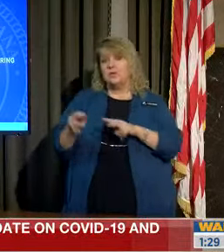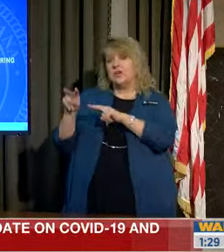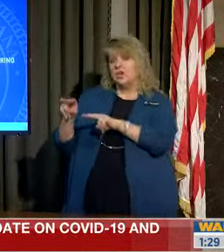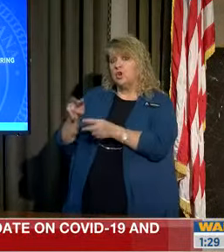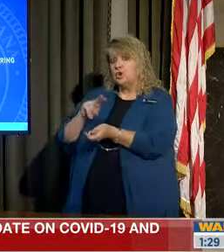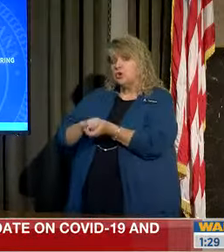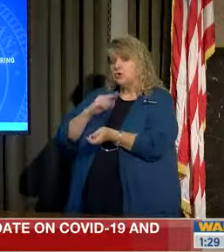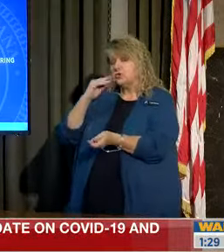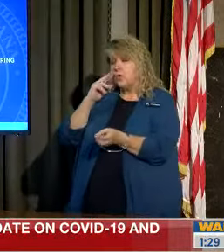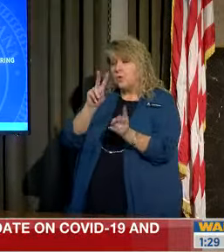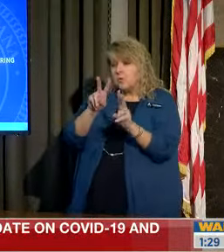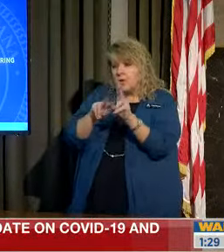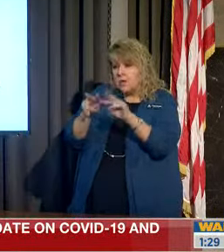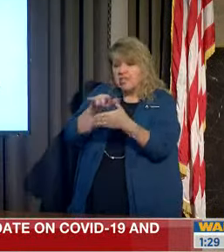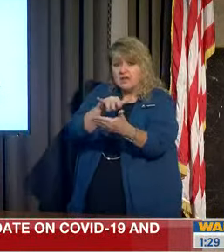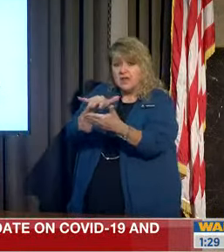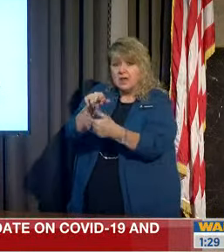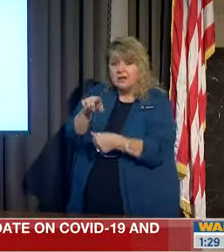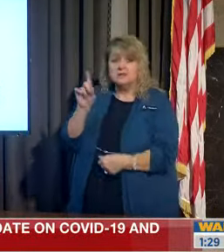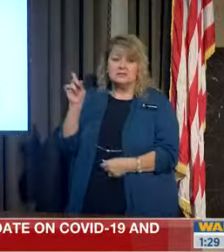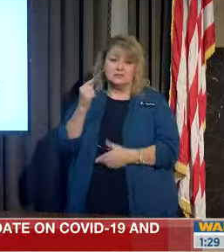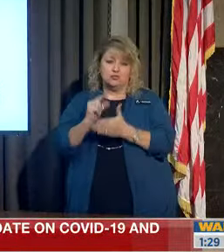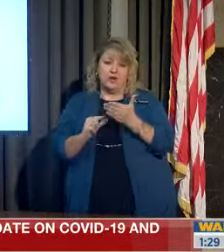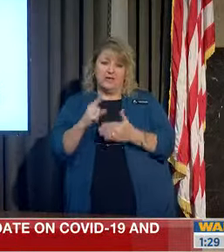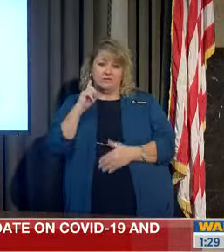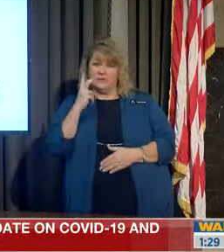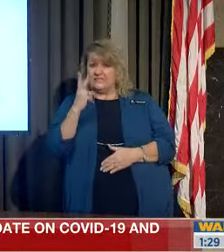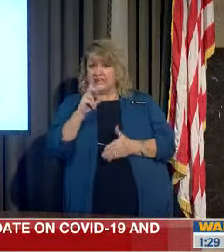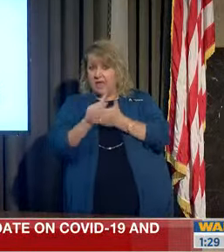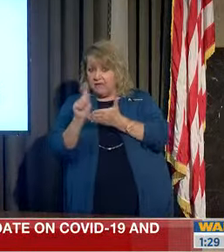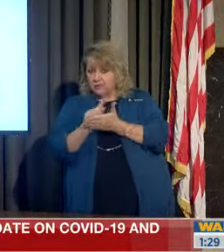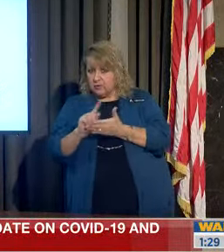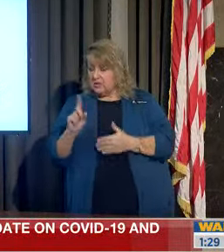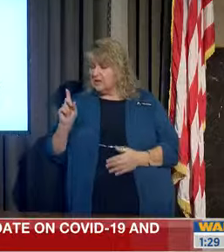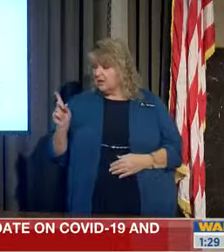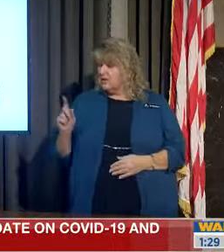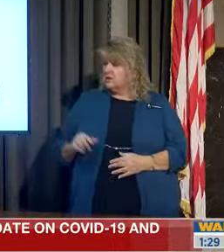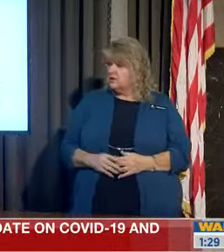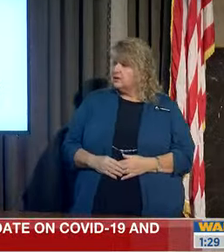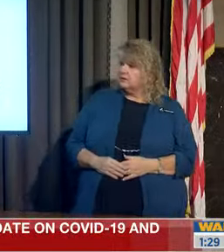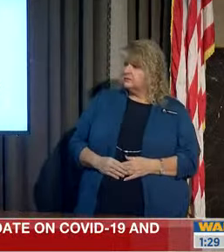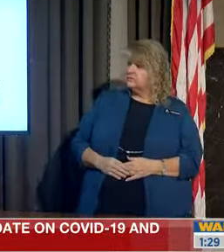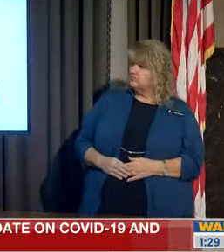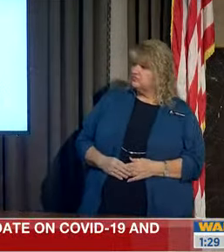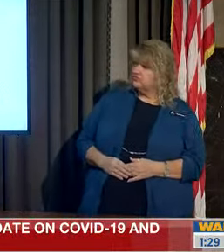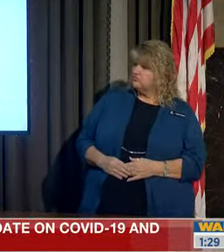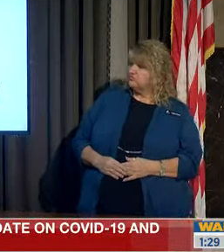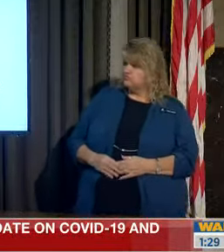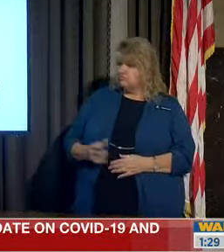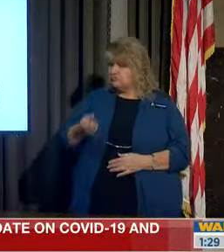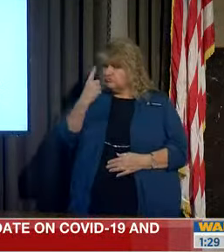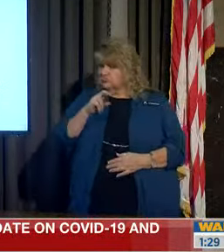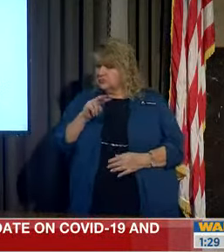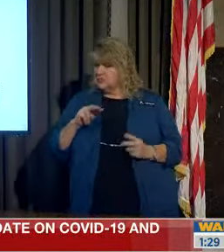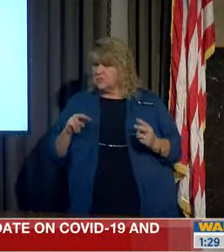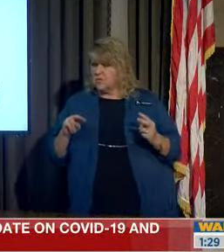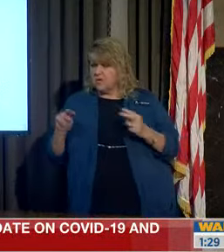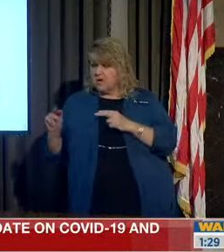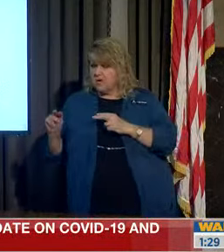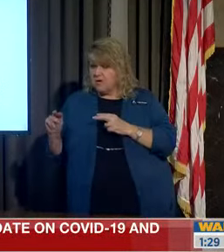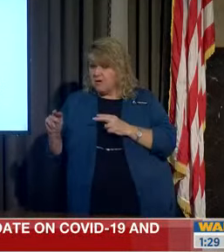the next slide, and we look at this graph about every week, it's really notable what has